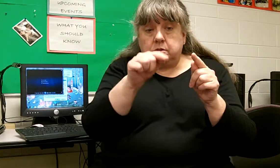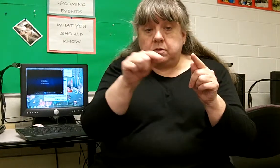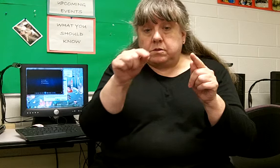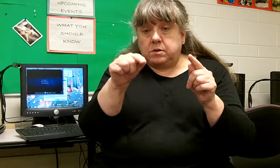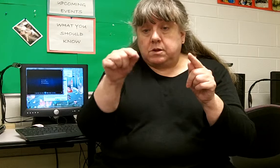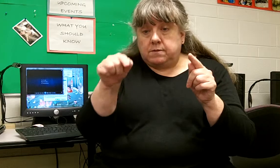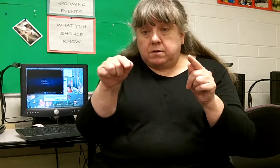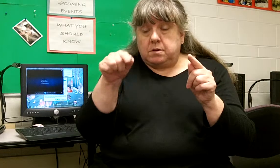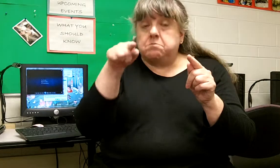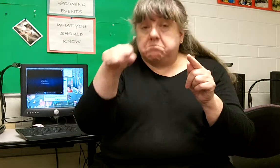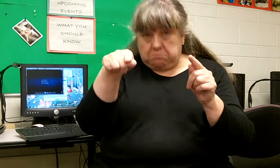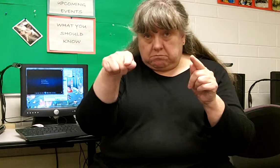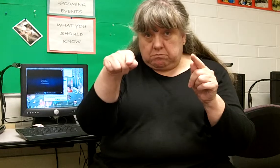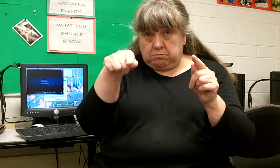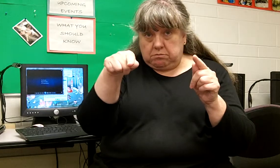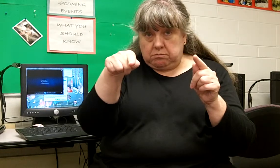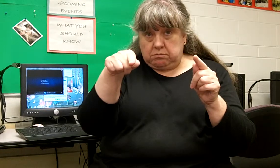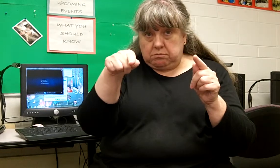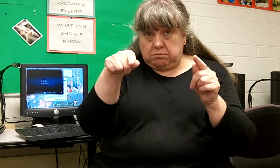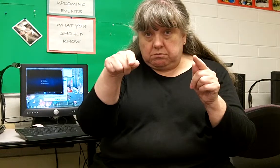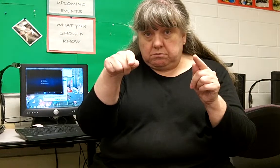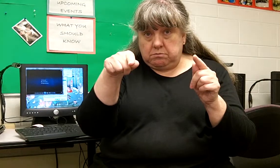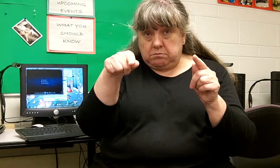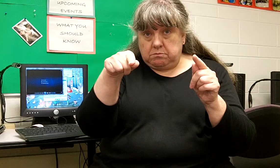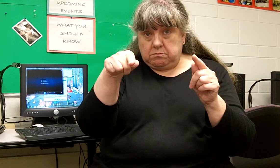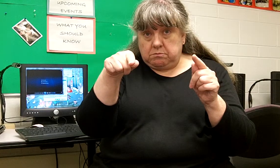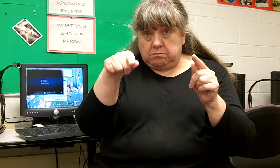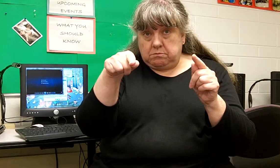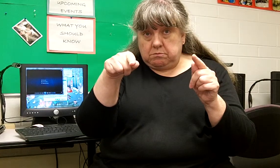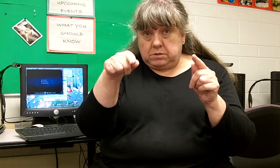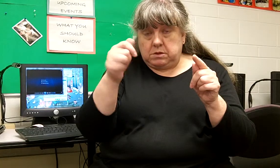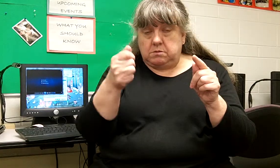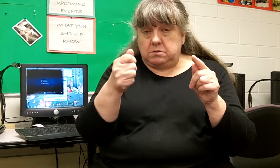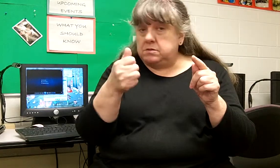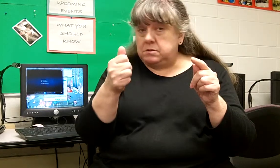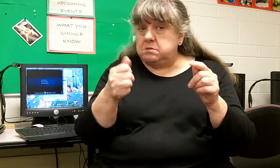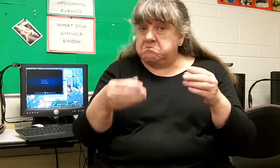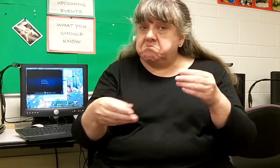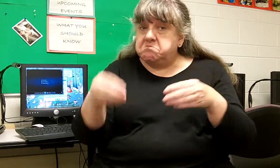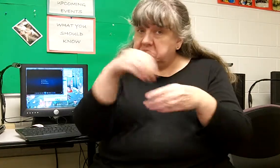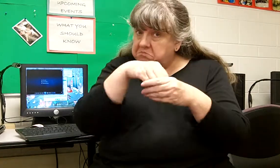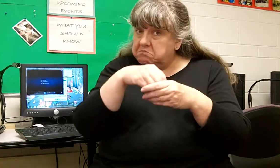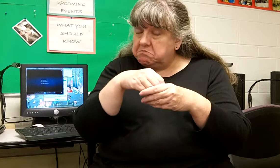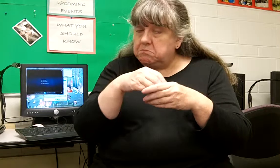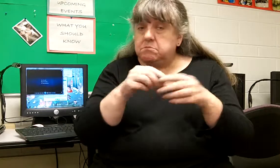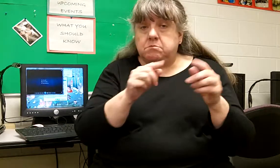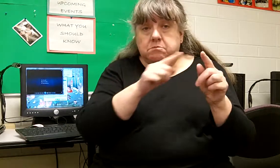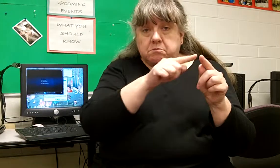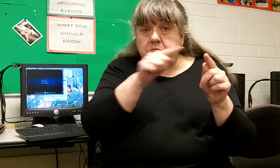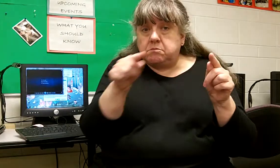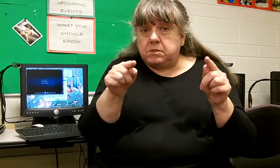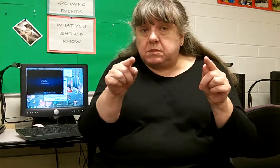4. Notice all we did was just increase it by 1, by 2, by 3, by 4, and then we ended up at 7. And that was our